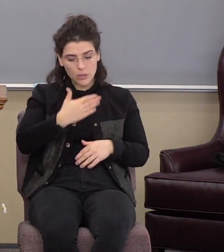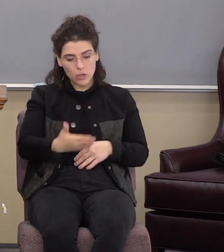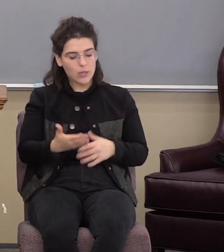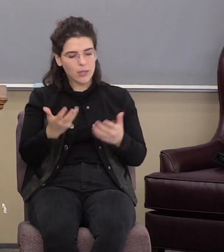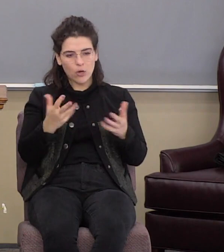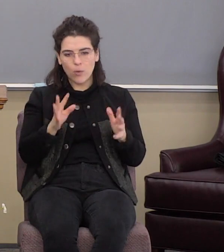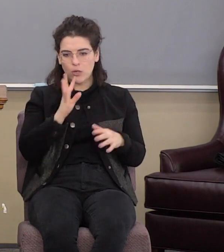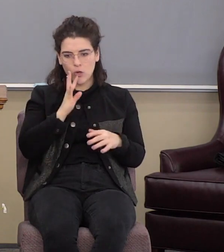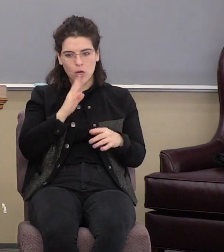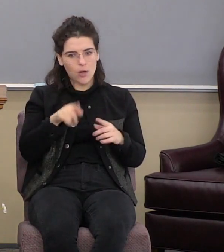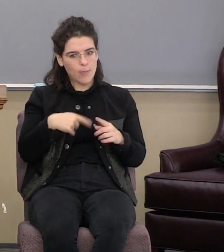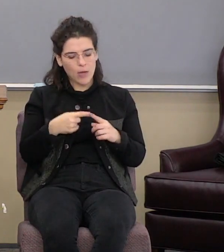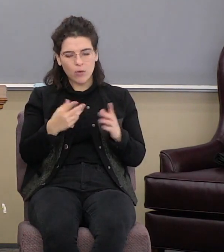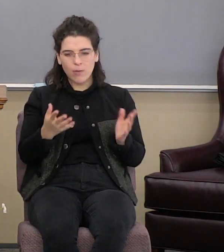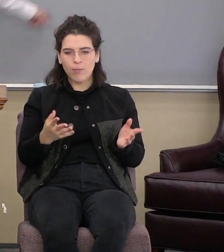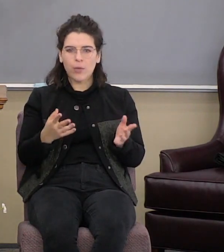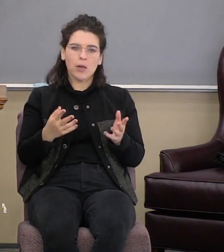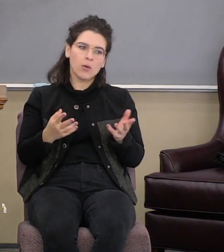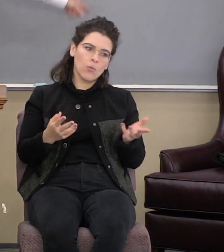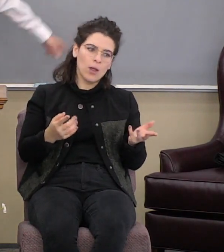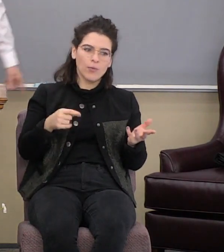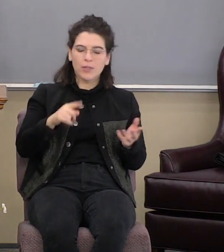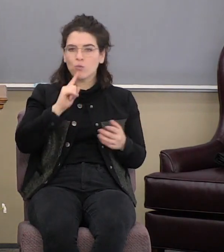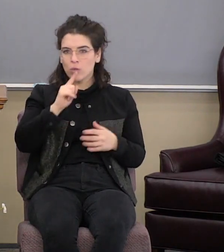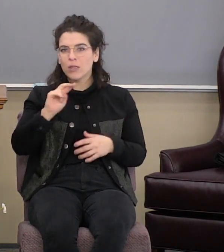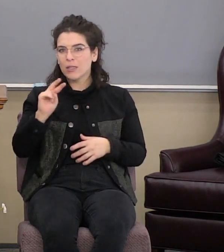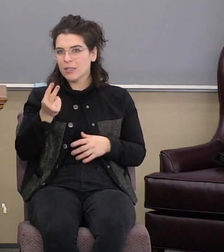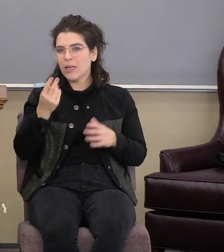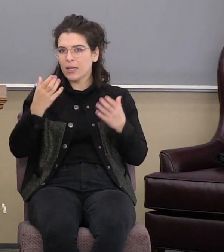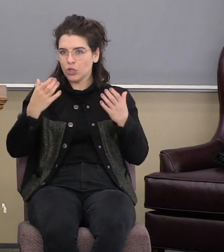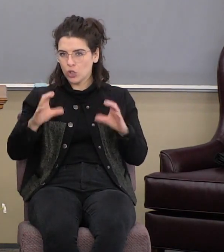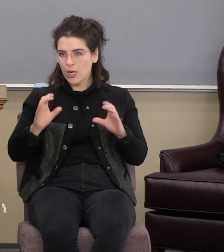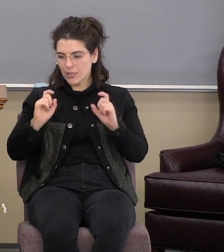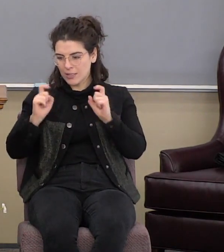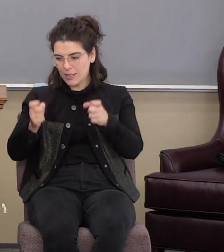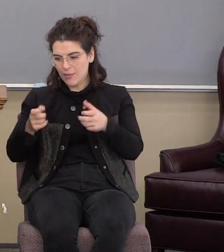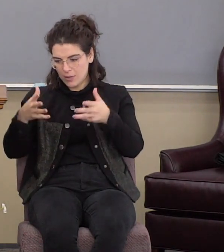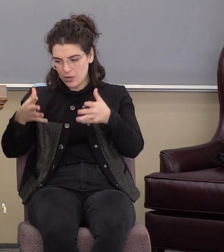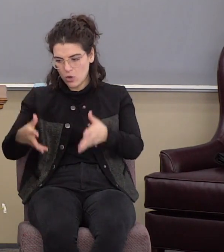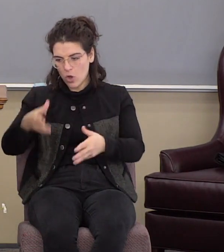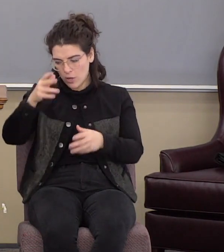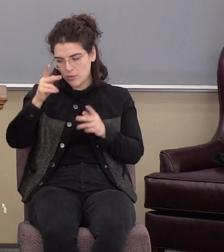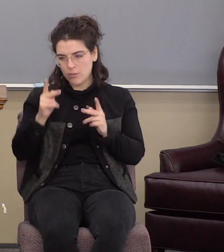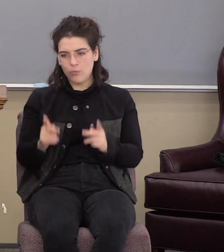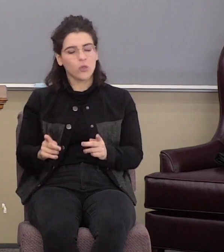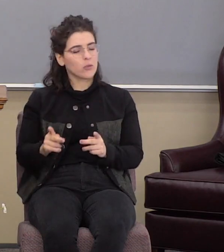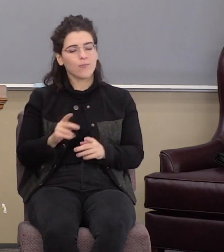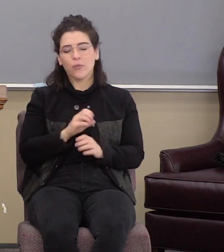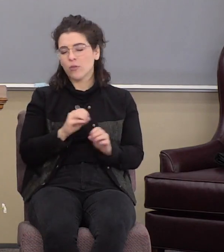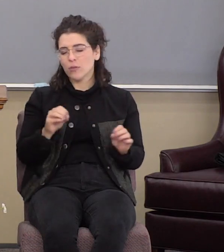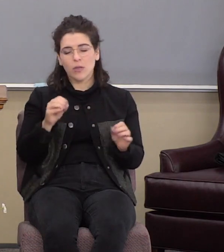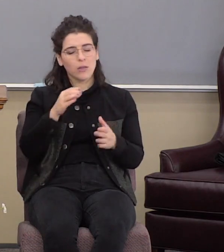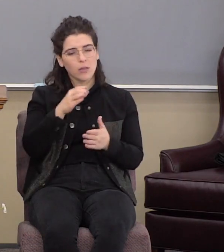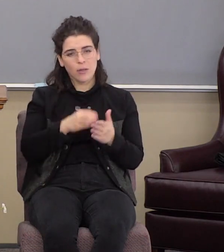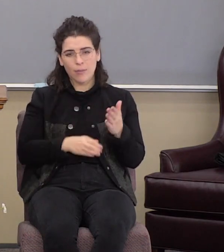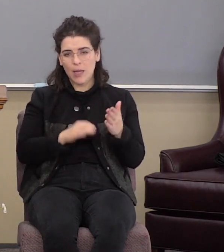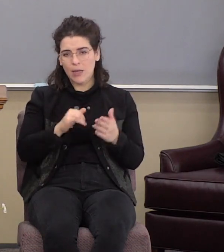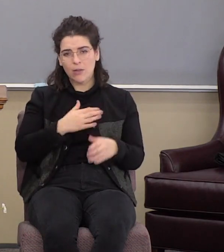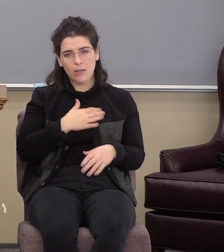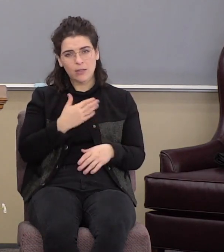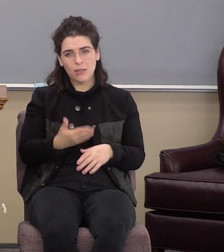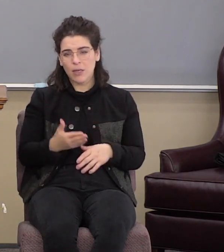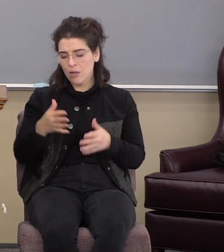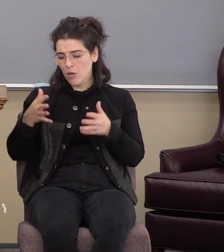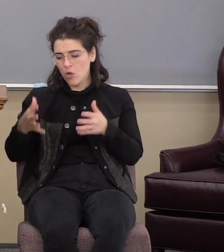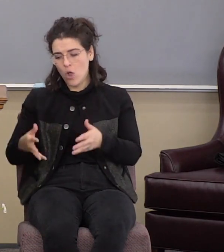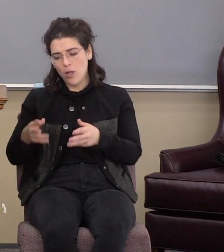want to talk about it, but, well, this is actually the second chance given to a lost person. There's nothing in the passage that suggests